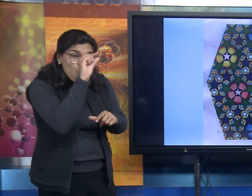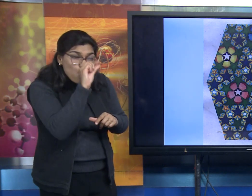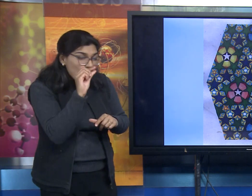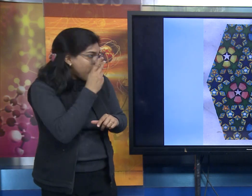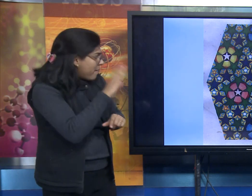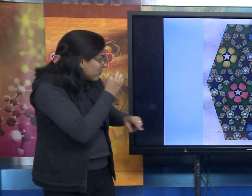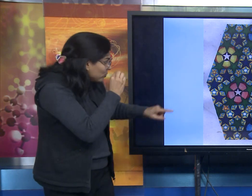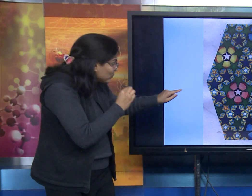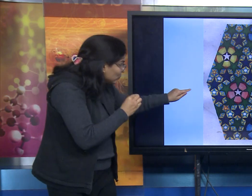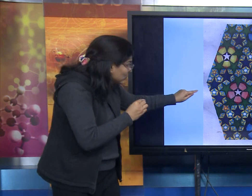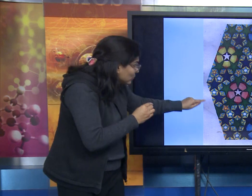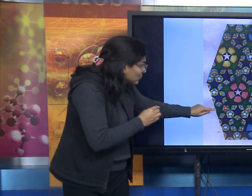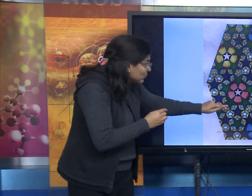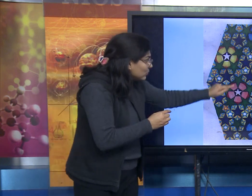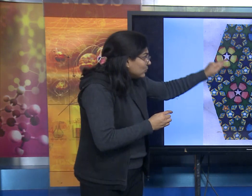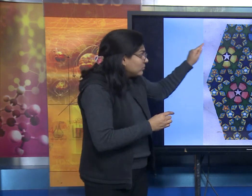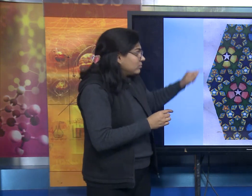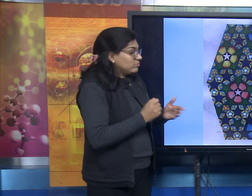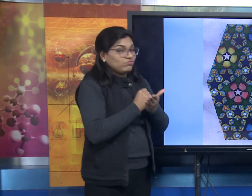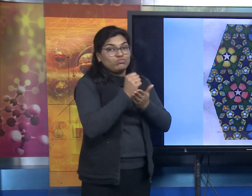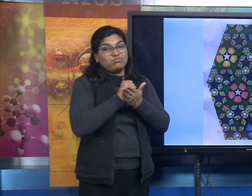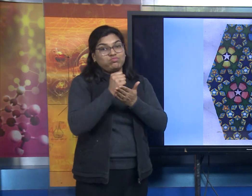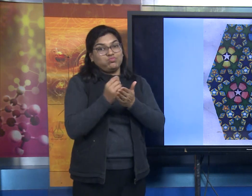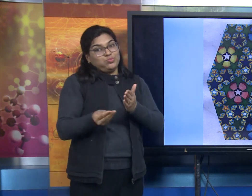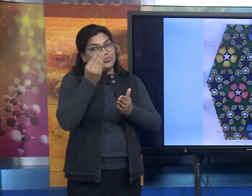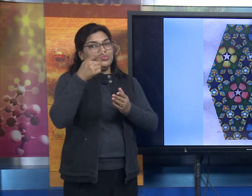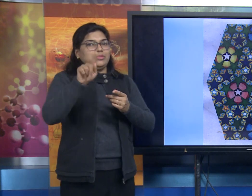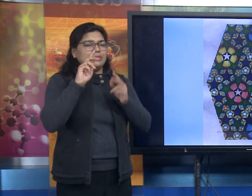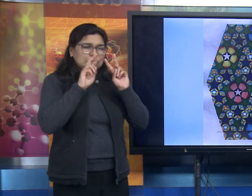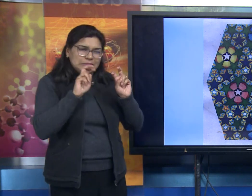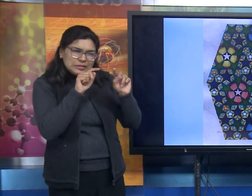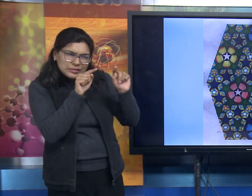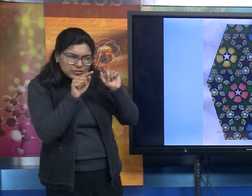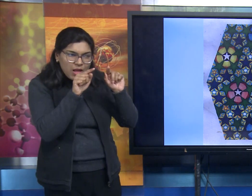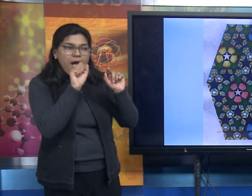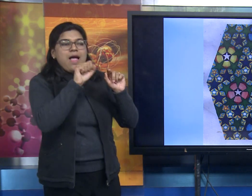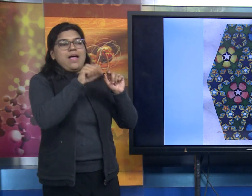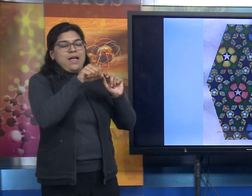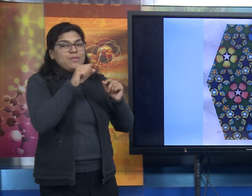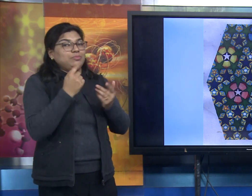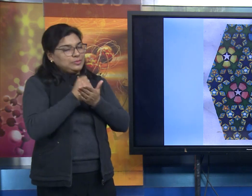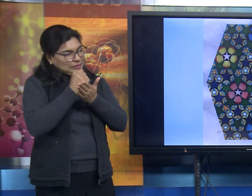It has small different shapes, so small polygons. Again, you need to practice